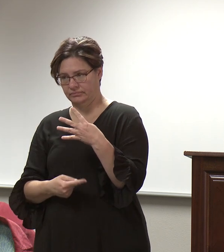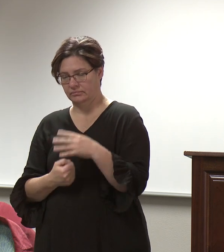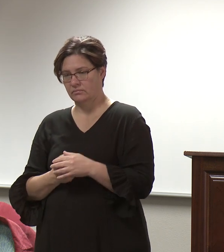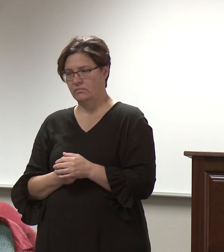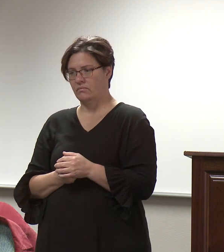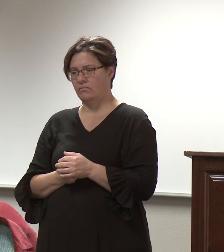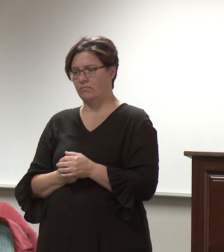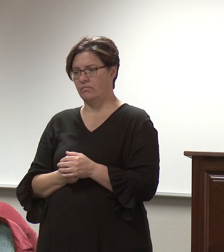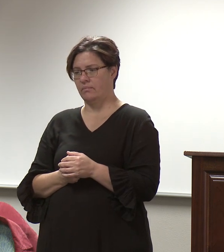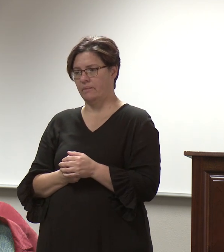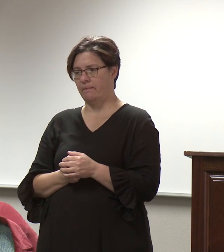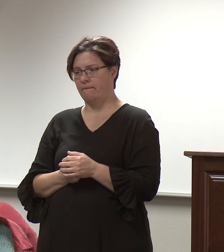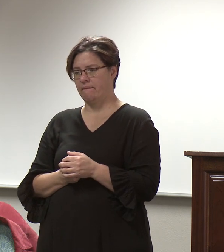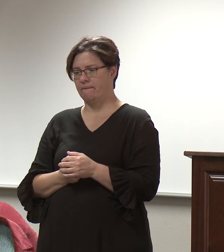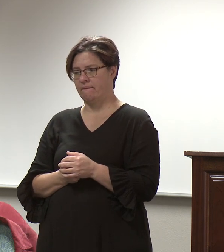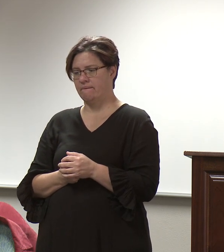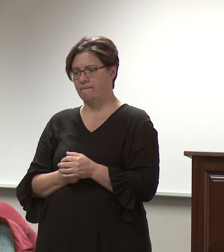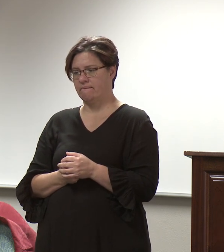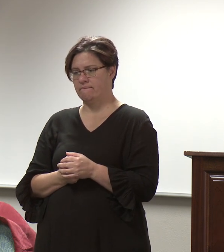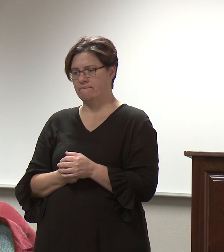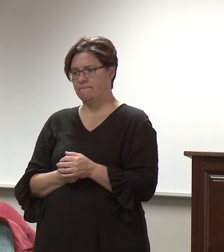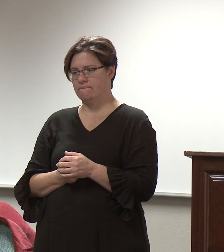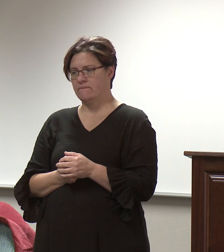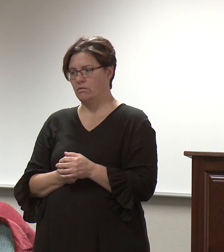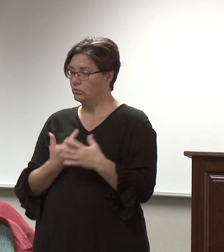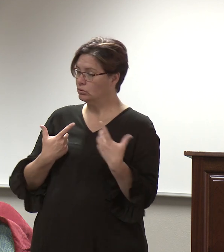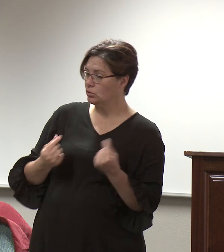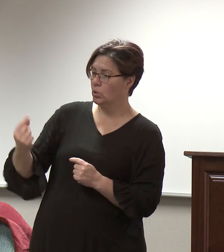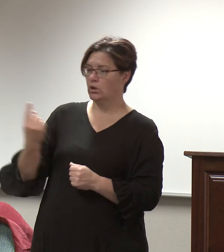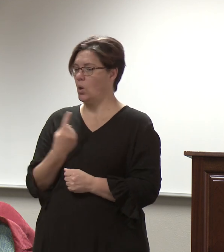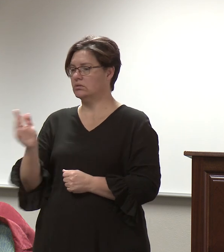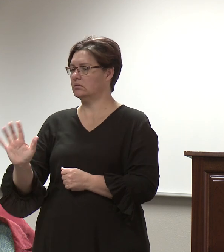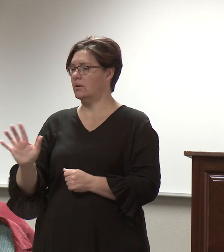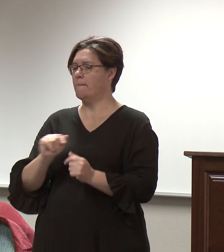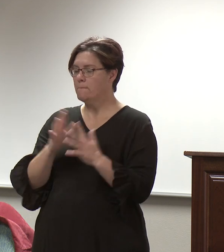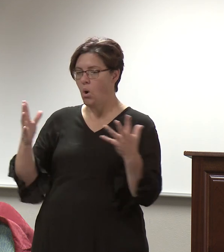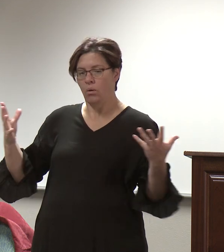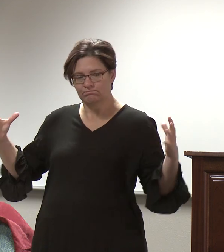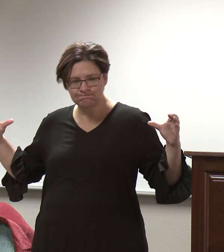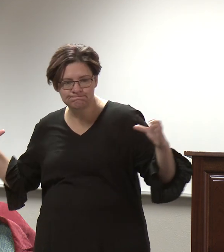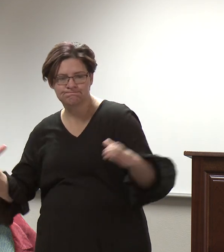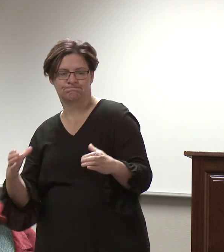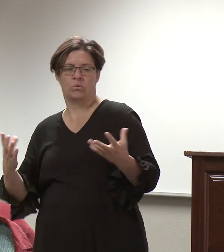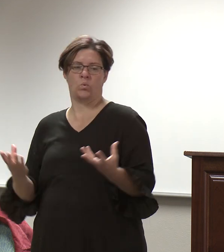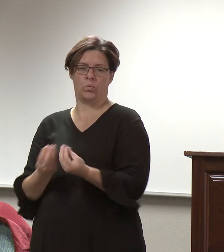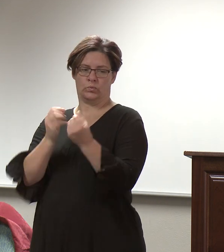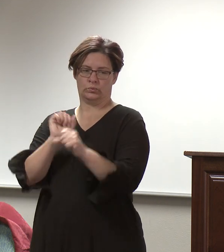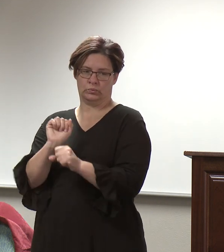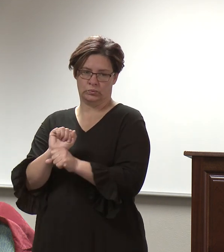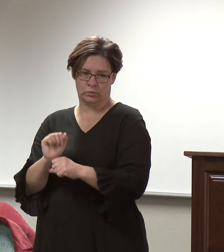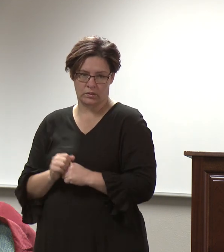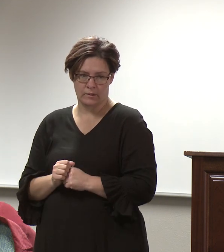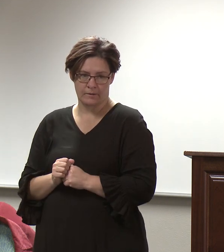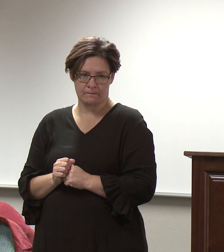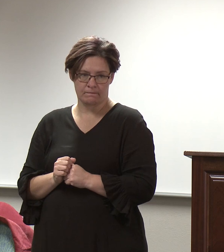I think that we have probably not to do it alone. We have to be more collective on this. We have to do